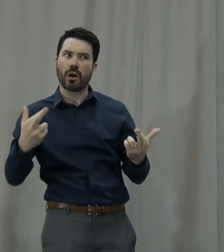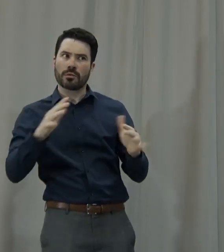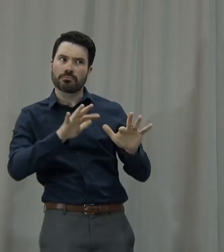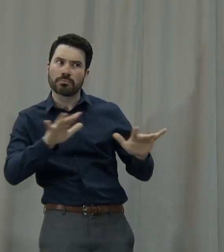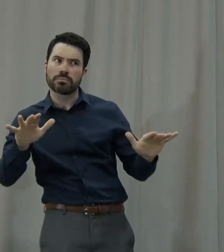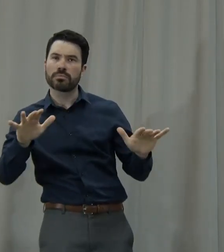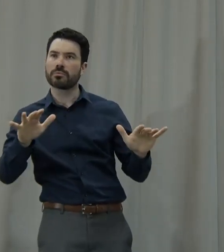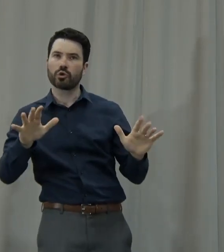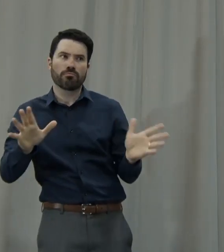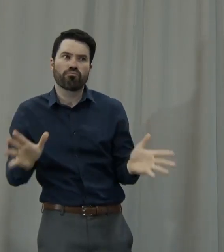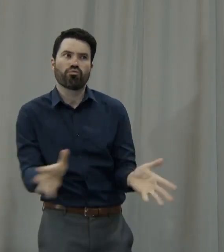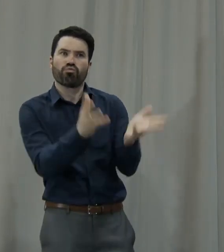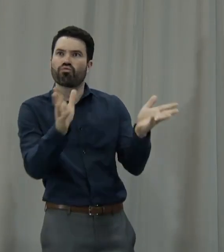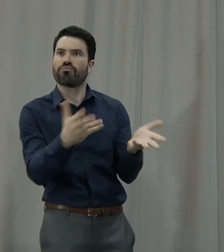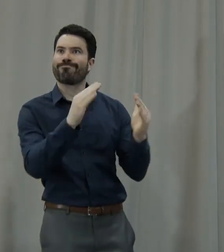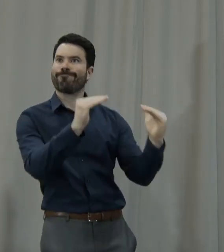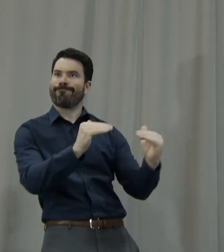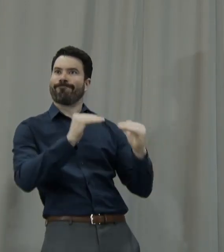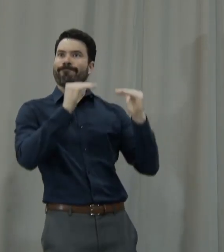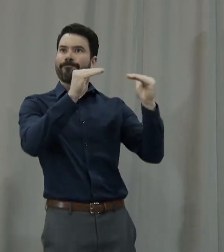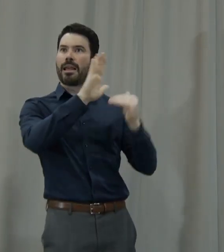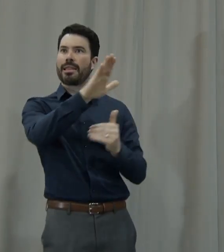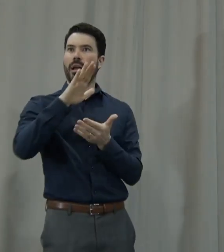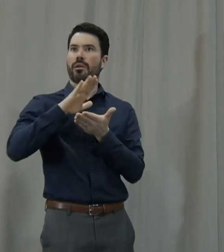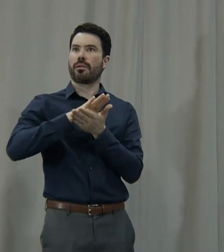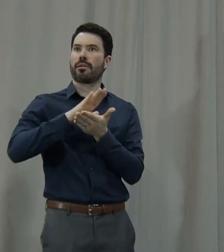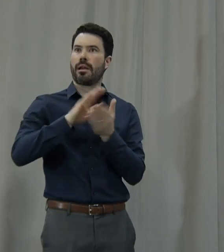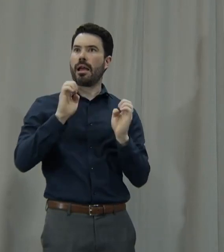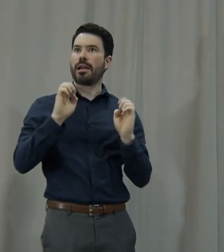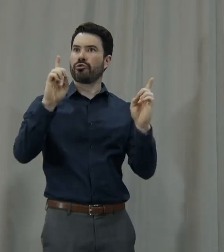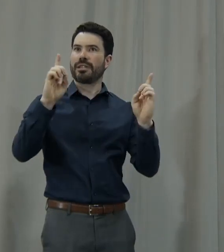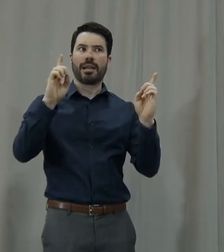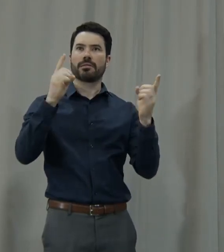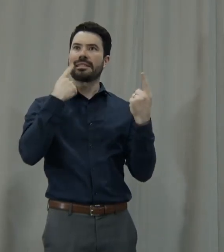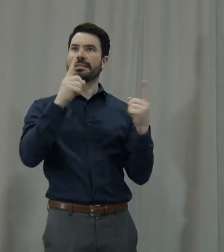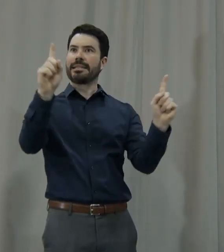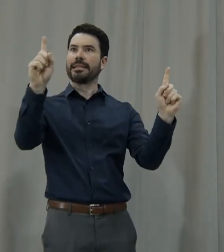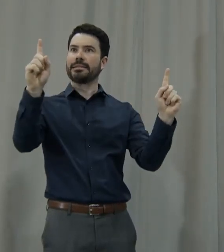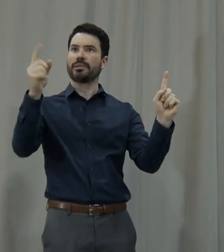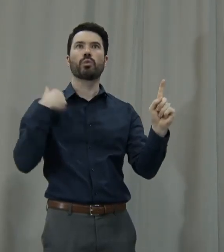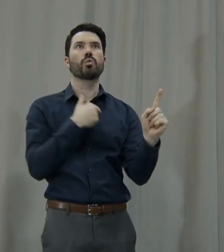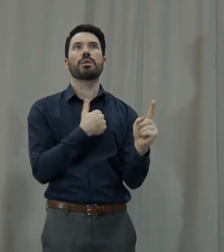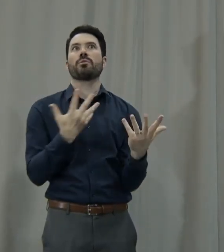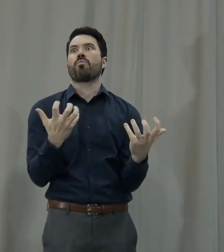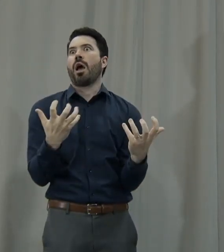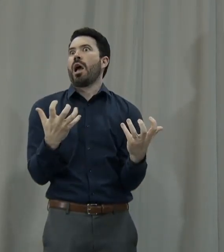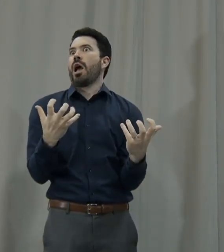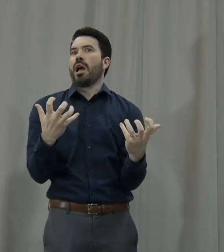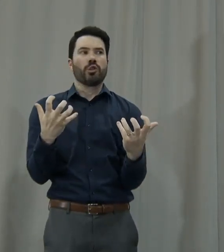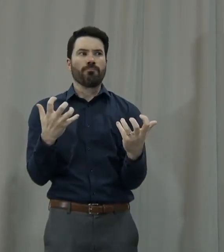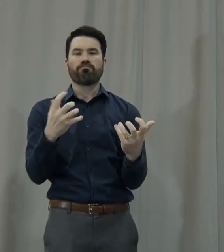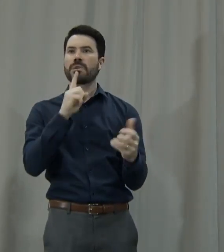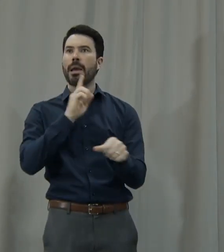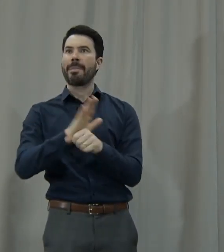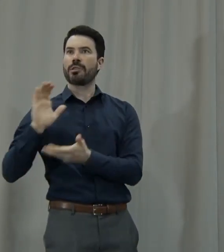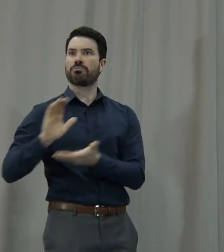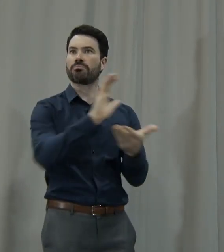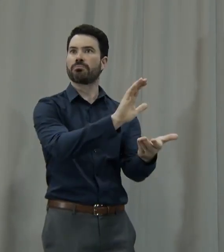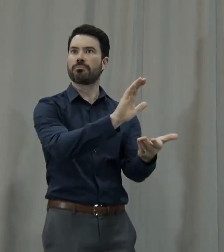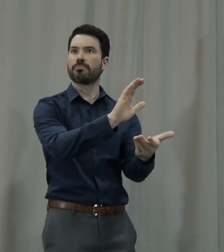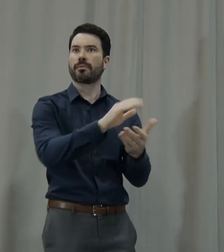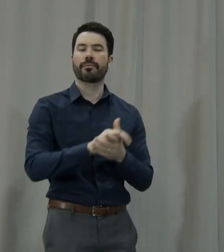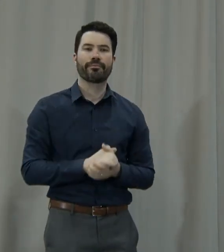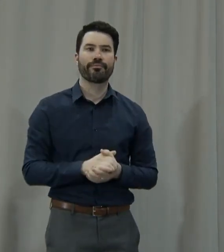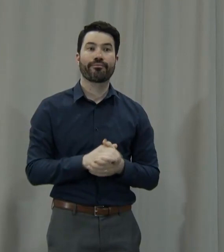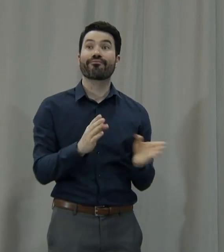the improved academic outcomes that we also desperately desire. On the criminal justice